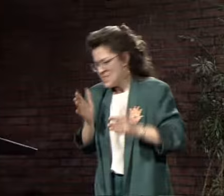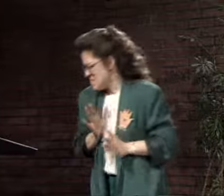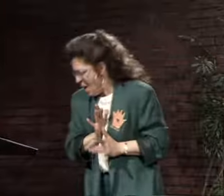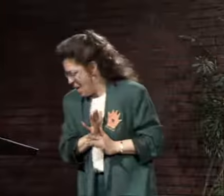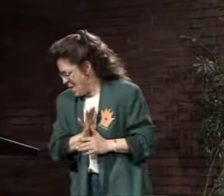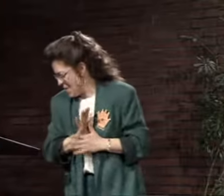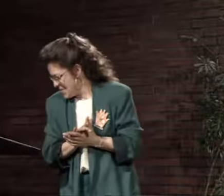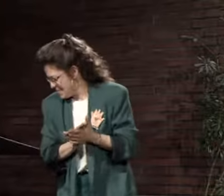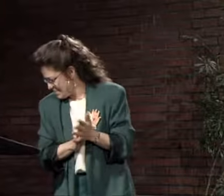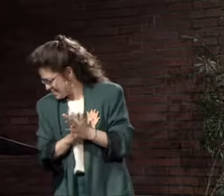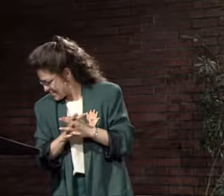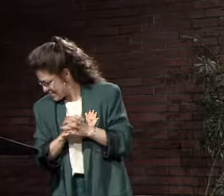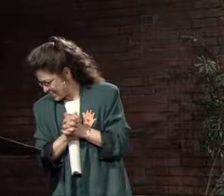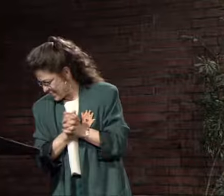Oh, wow, good job.